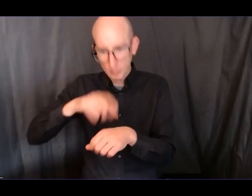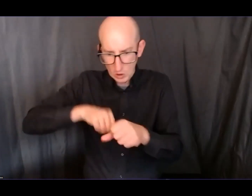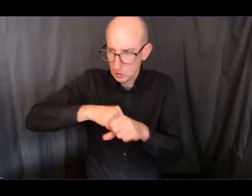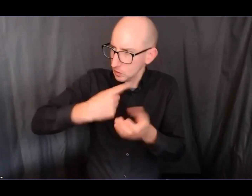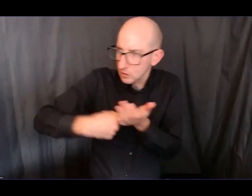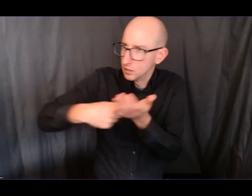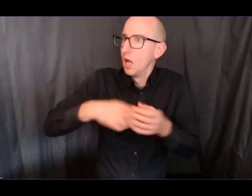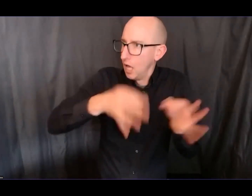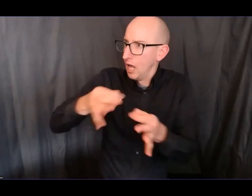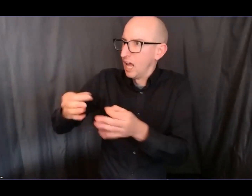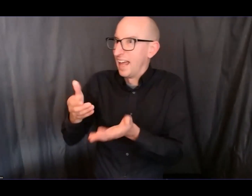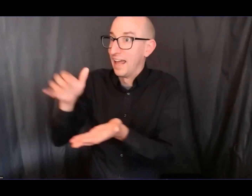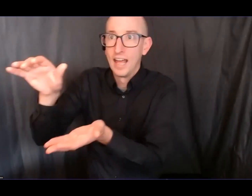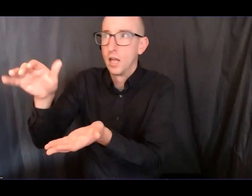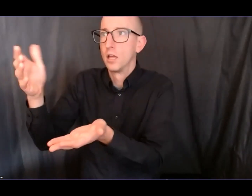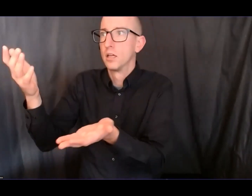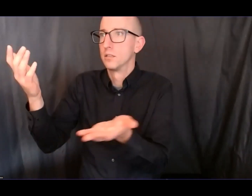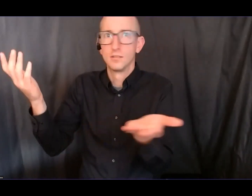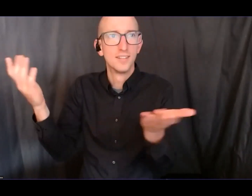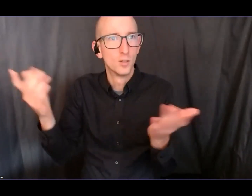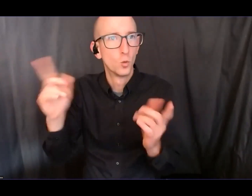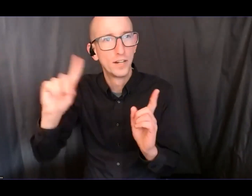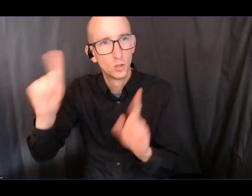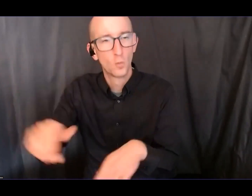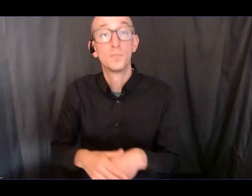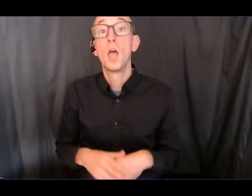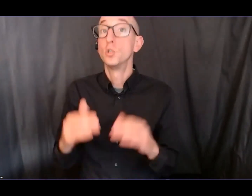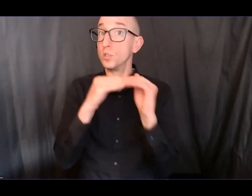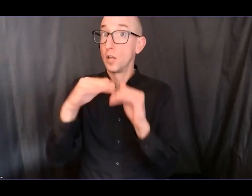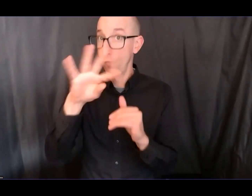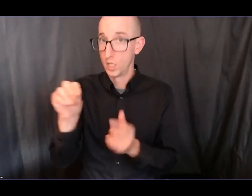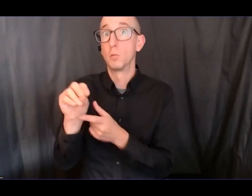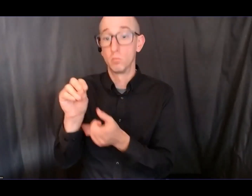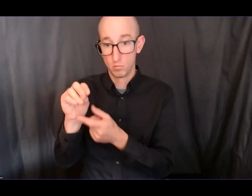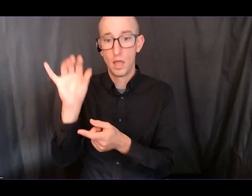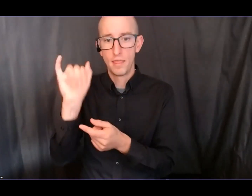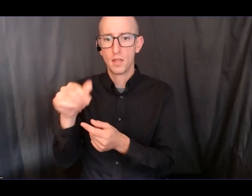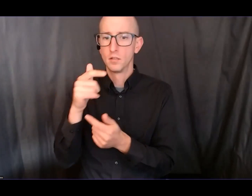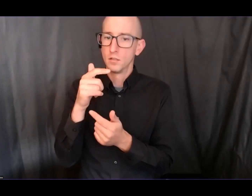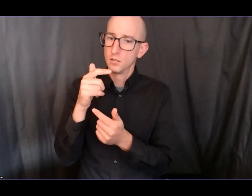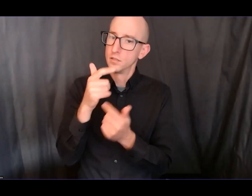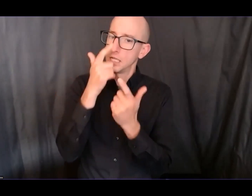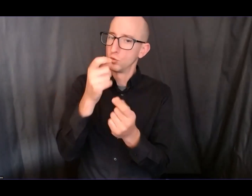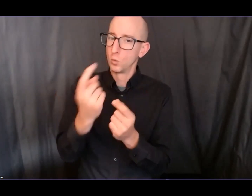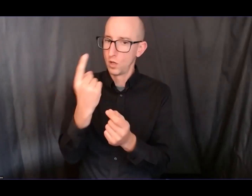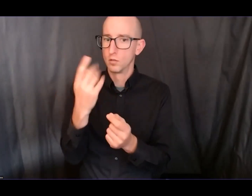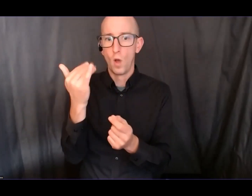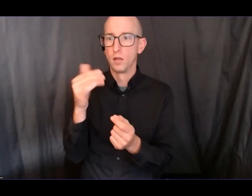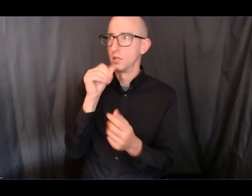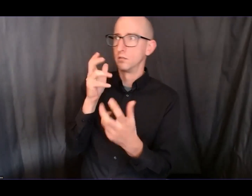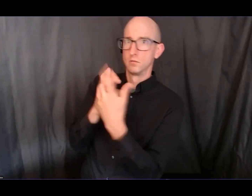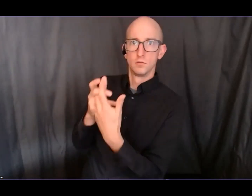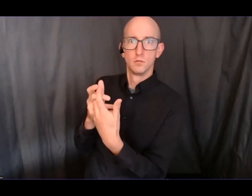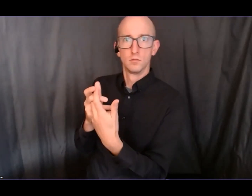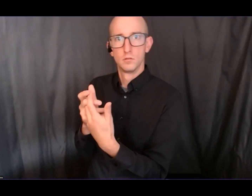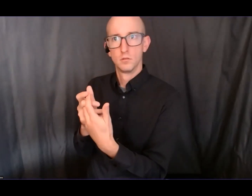I think that's an interesting one on all kinds of levels, particularly because it doesn't line up with our own definition for the state of EJ communities.